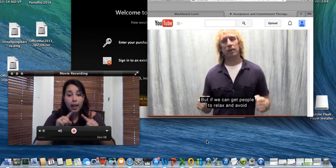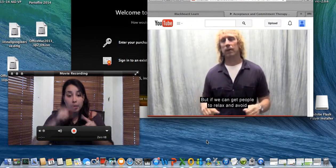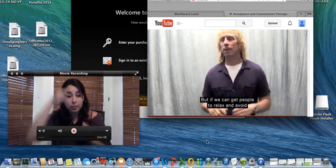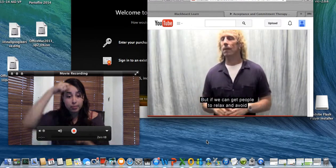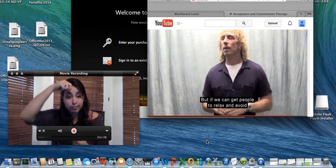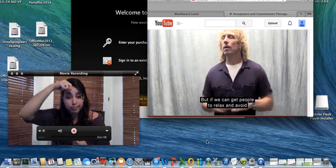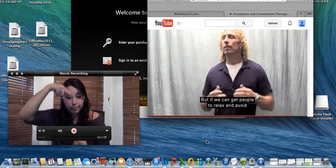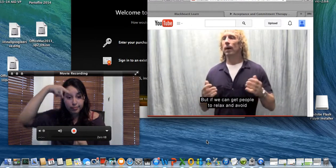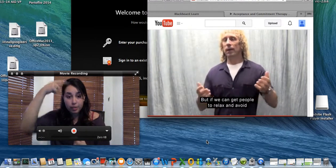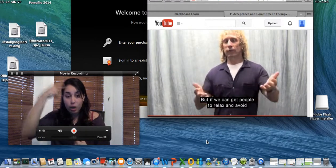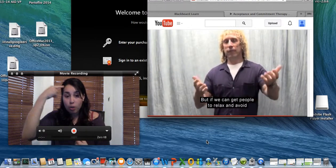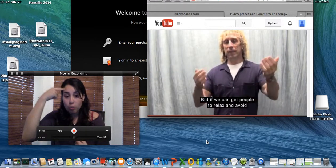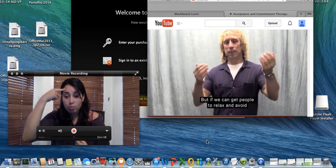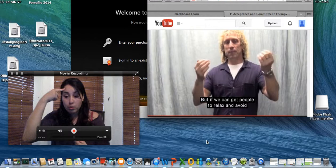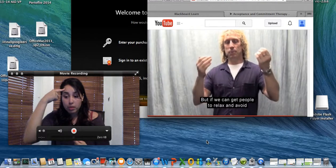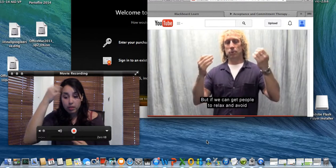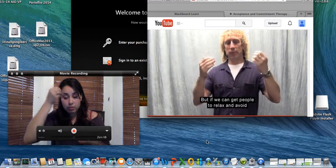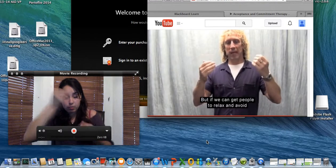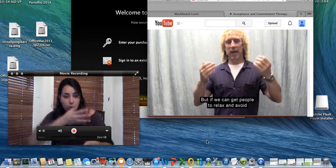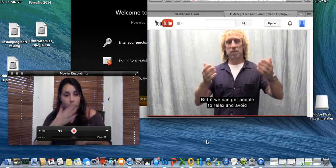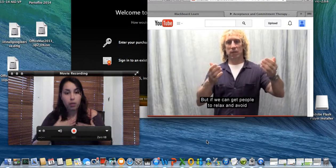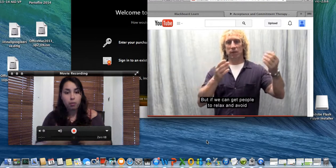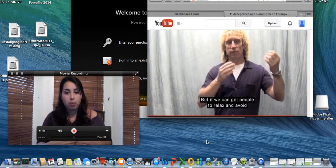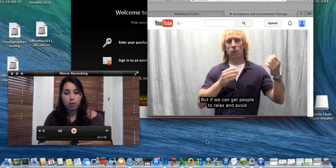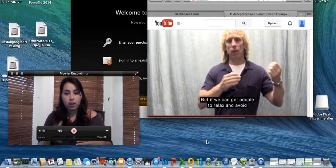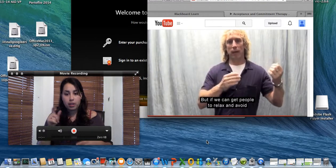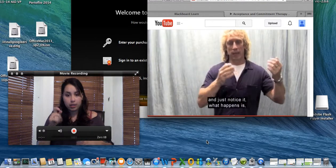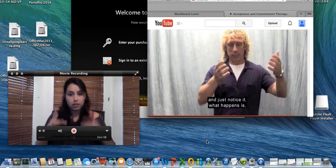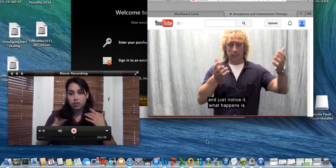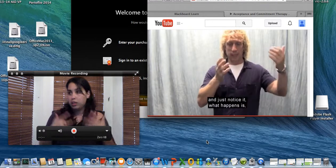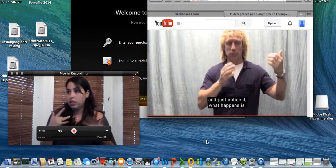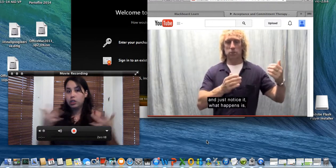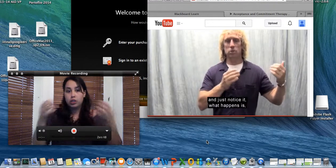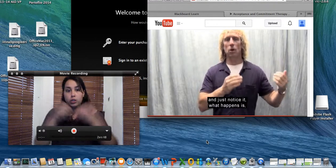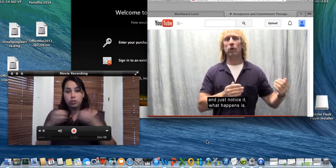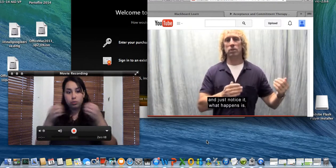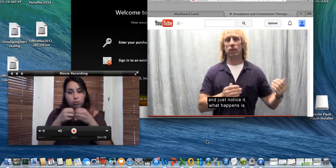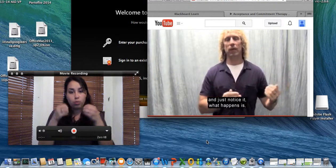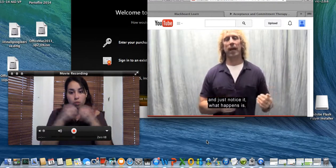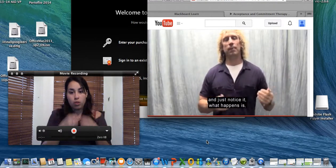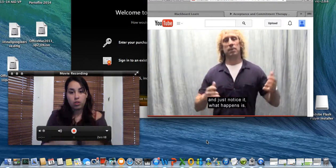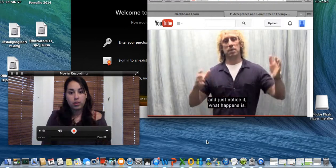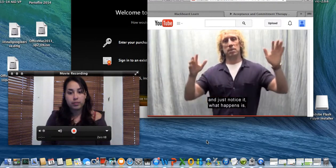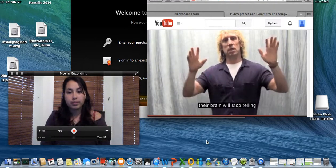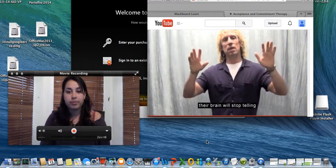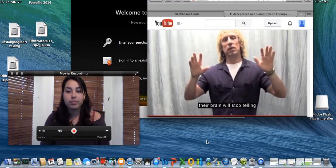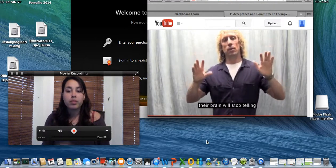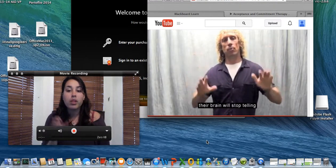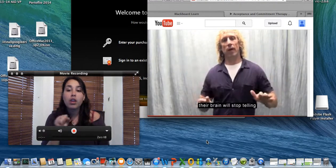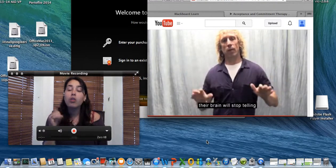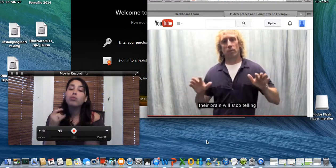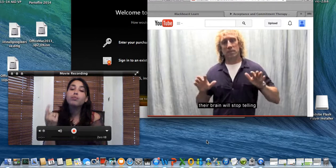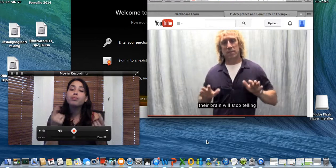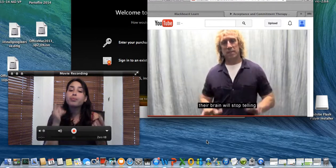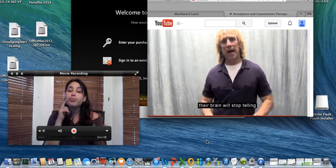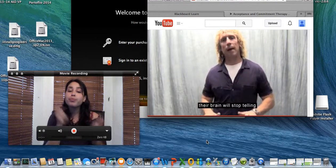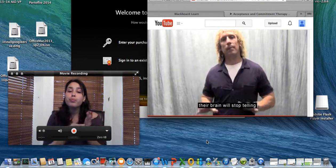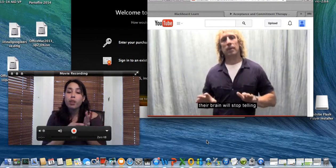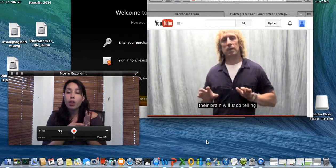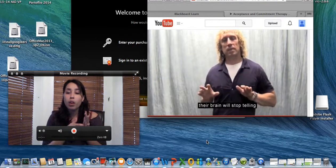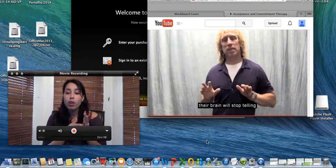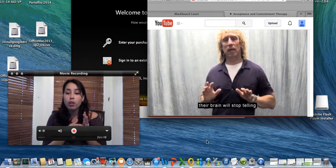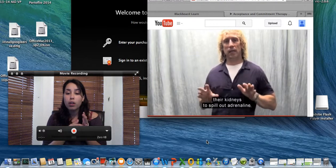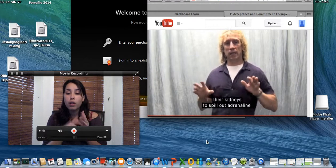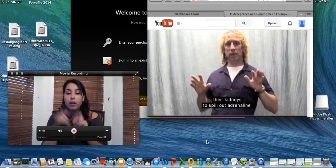happen. But if we can get people to relax and avoid and just notice it, what happens is their brain will